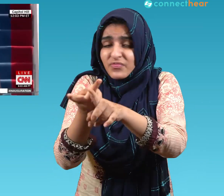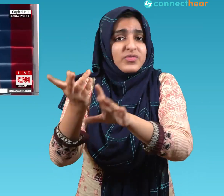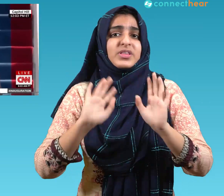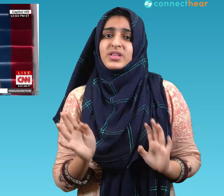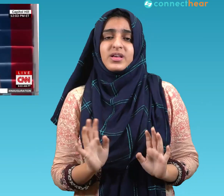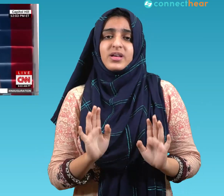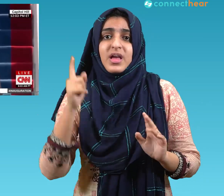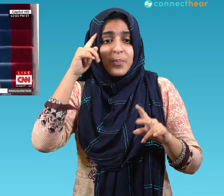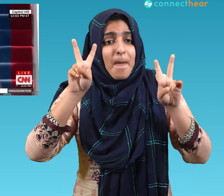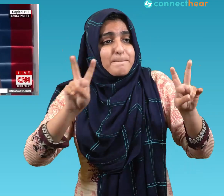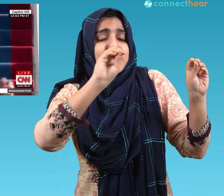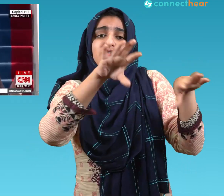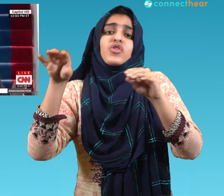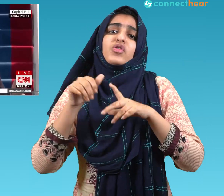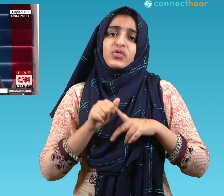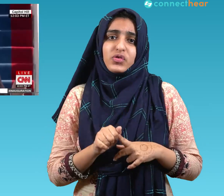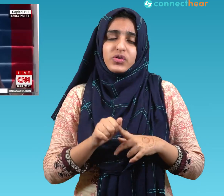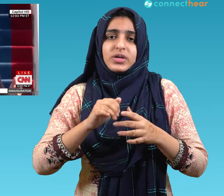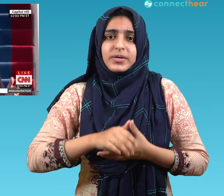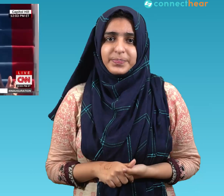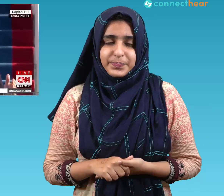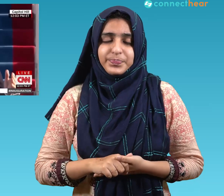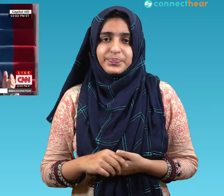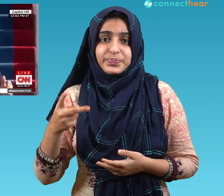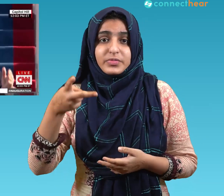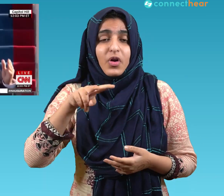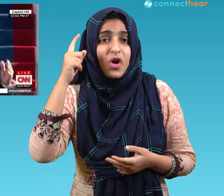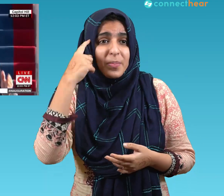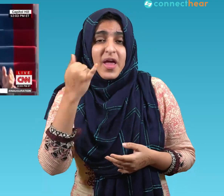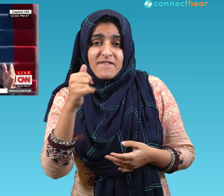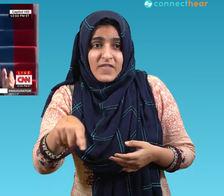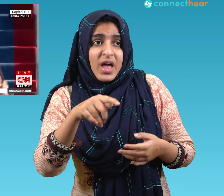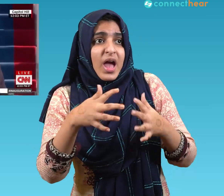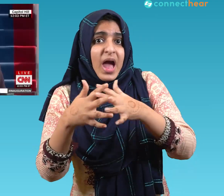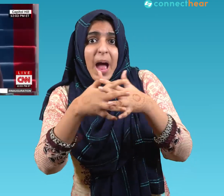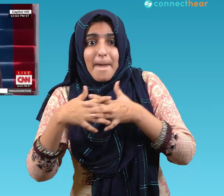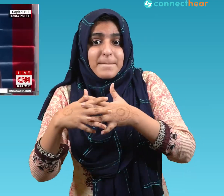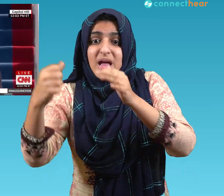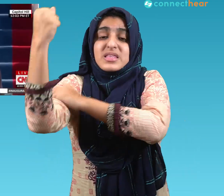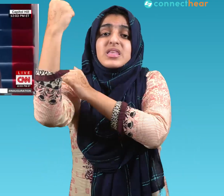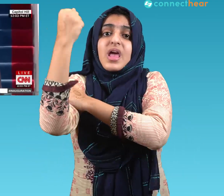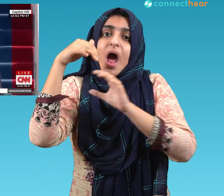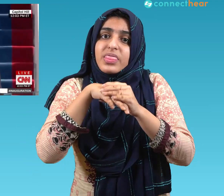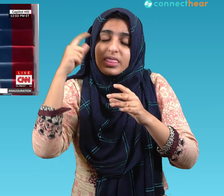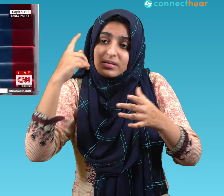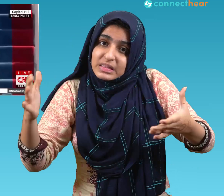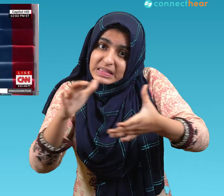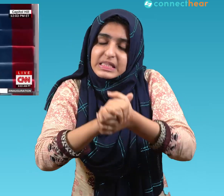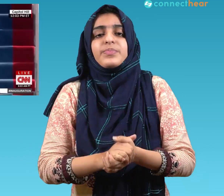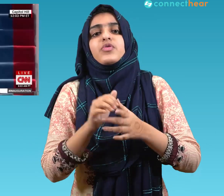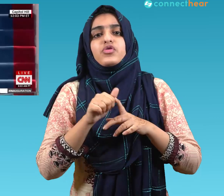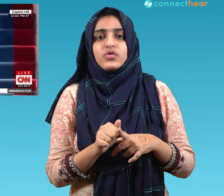dissent peaceably within the guardrails of our republic is perhaps this nation's greatest strength. Yet hear me